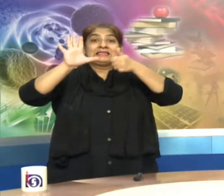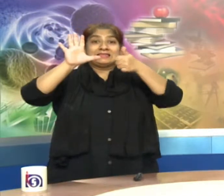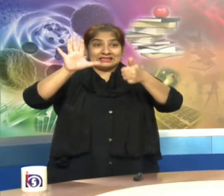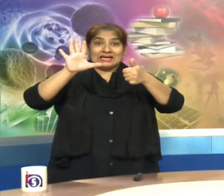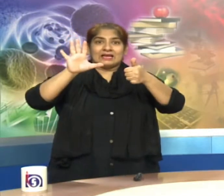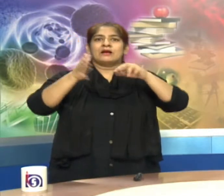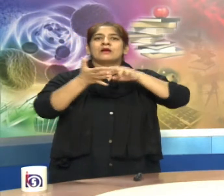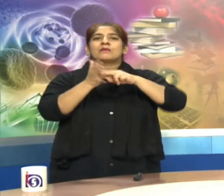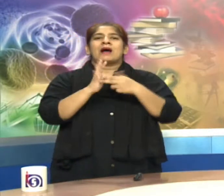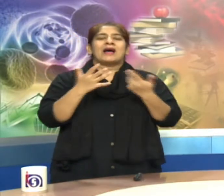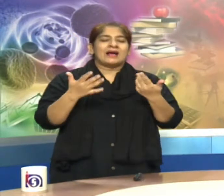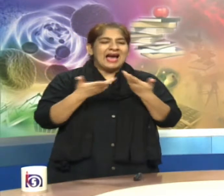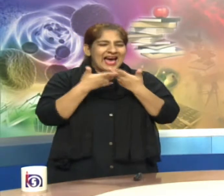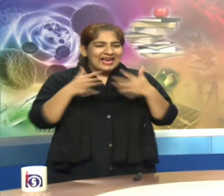a quality.